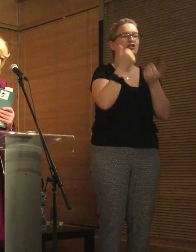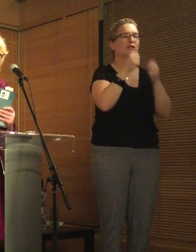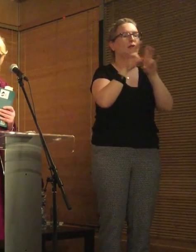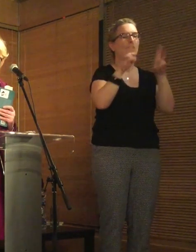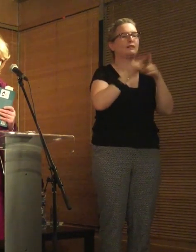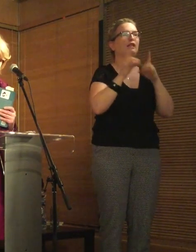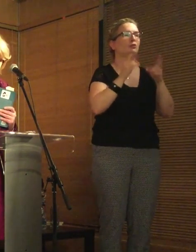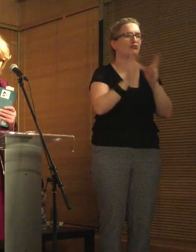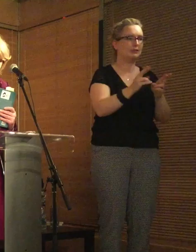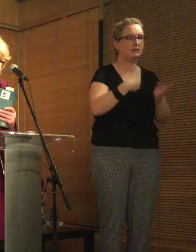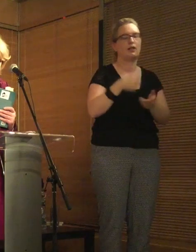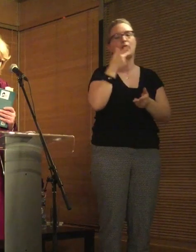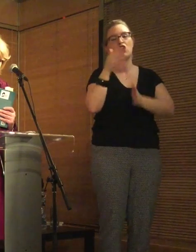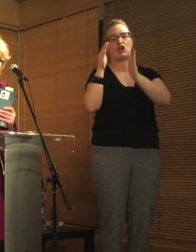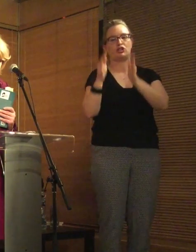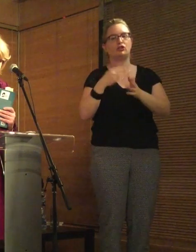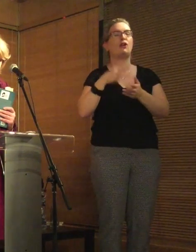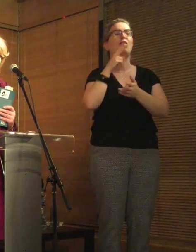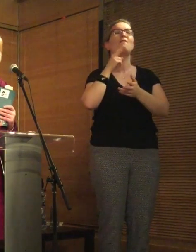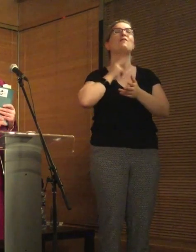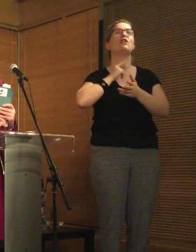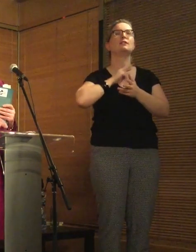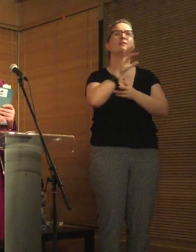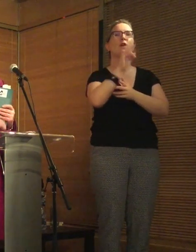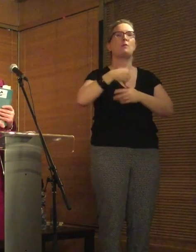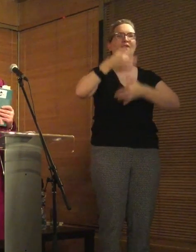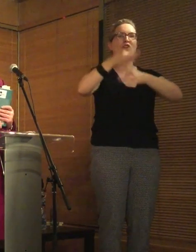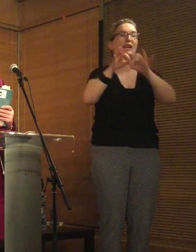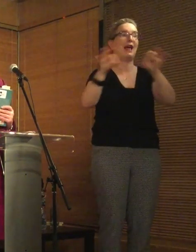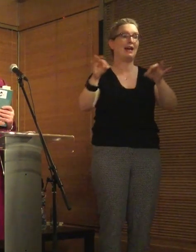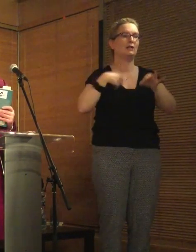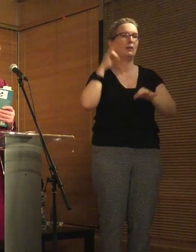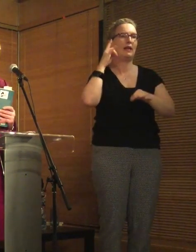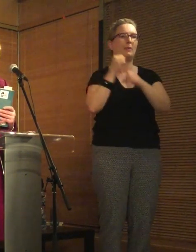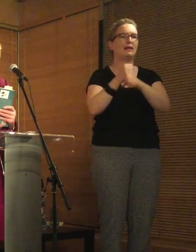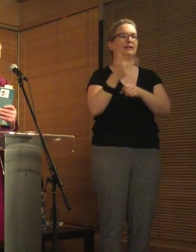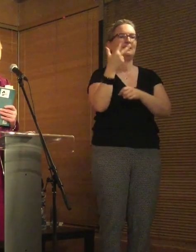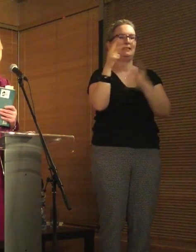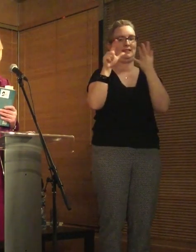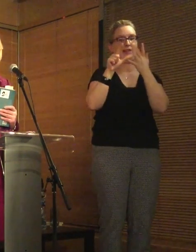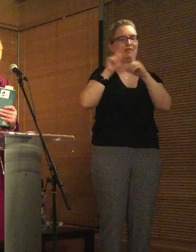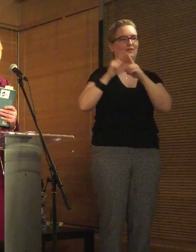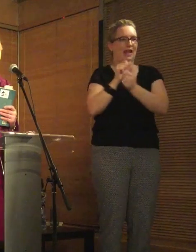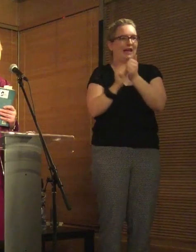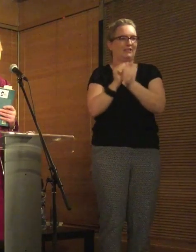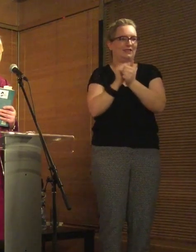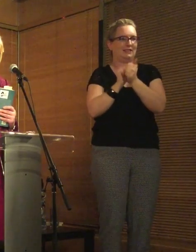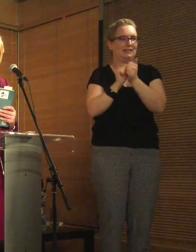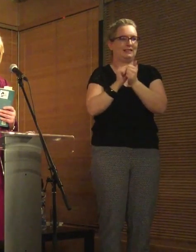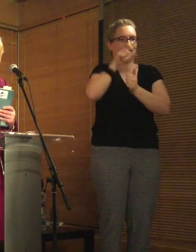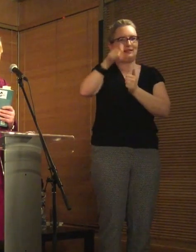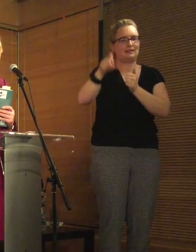rights, and the last section's voices from the front line. We hear from seven activists themselves on the ground now